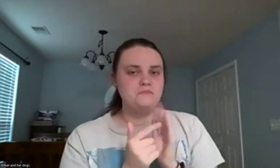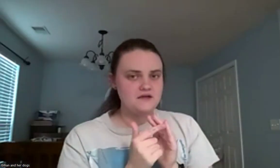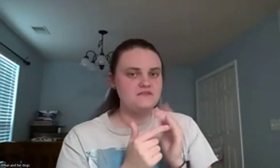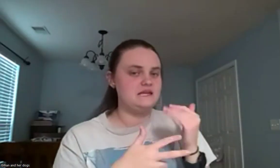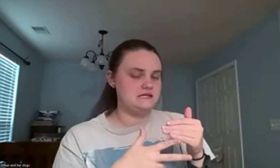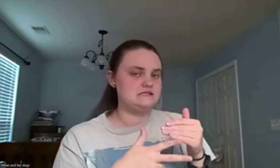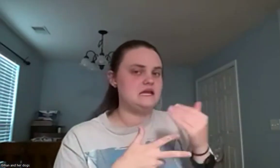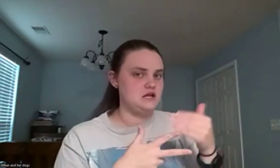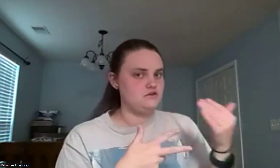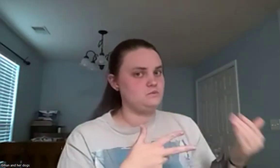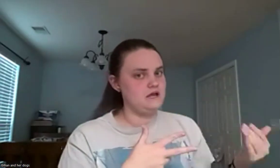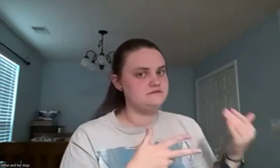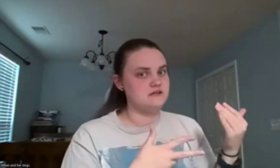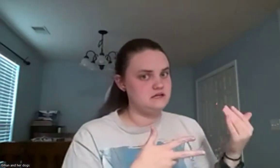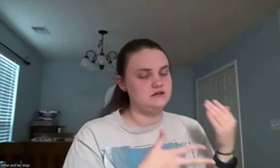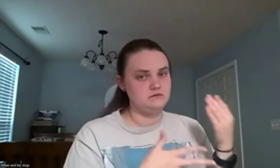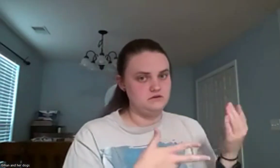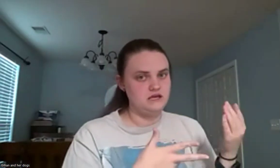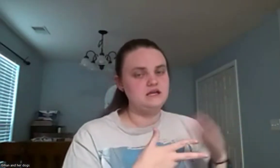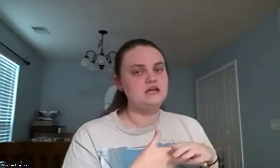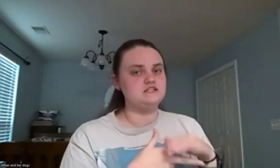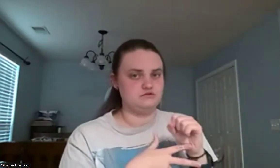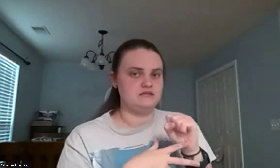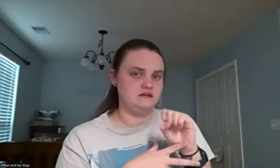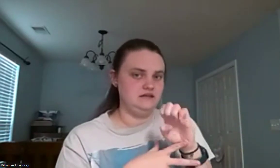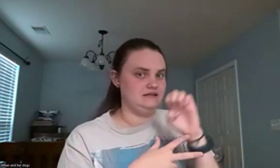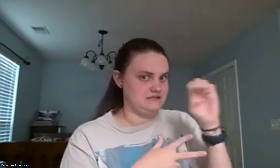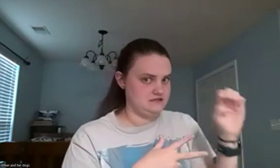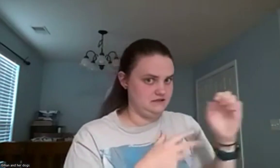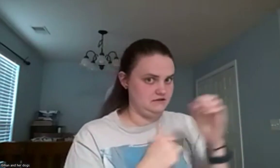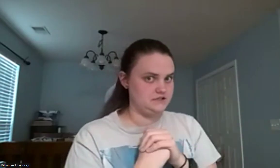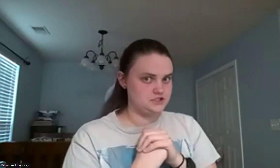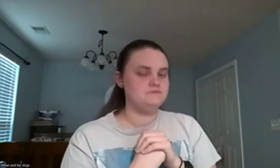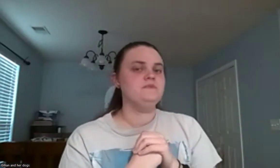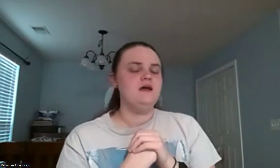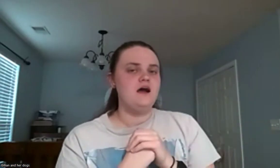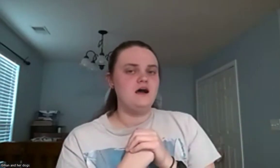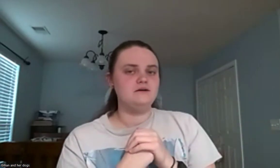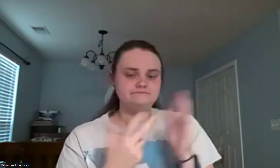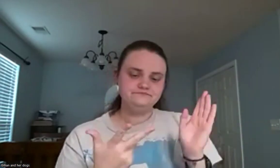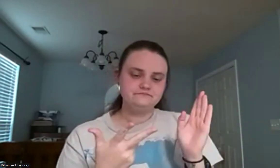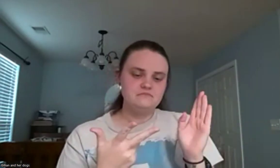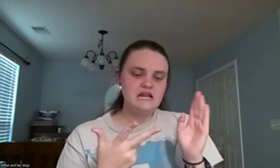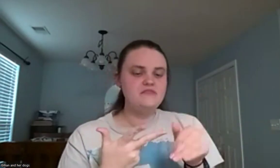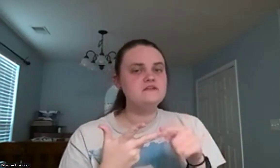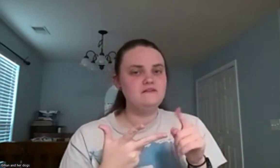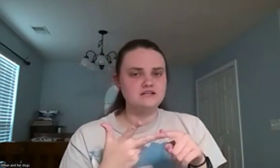But that is another way of signing and communicating is through that signing exact English. And then the last one is